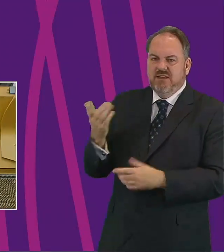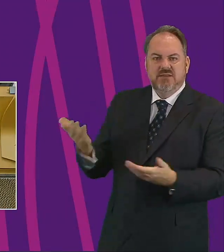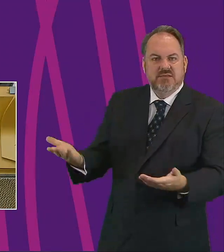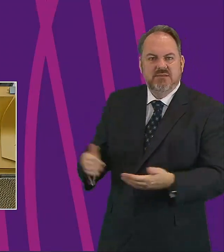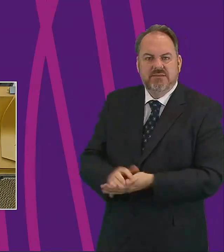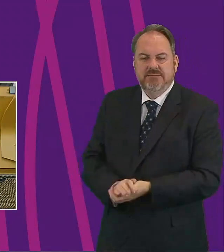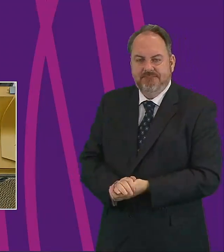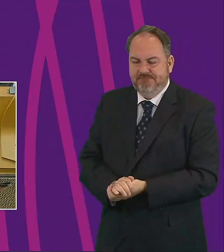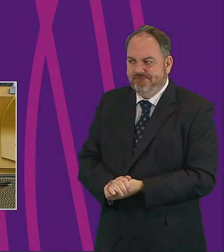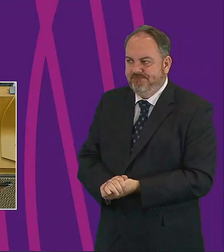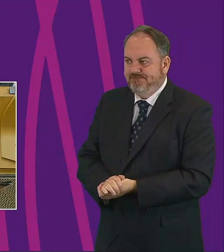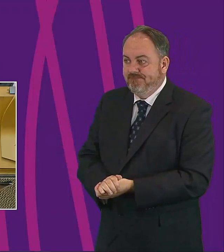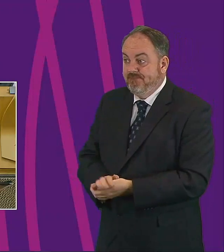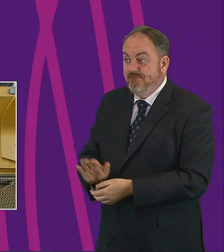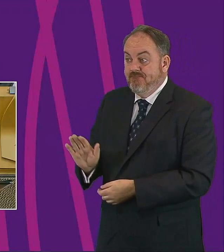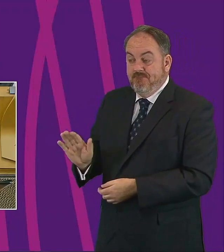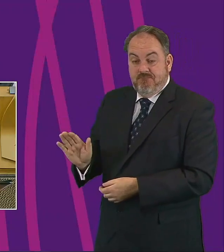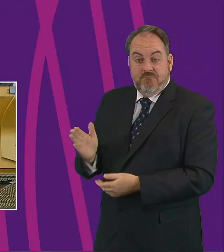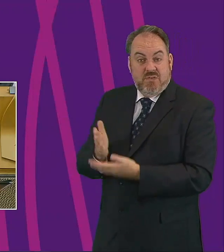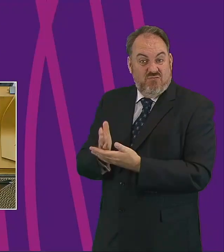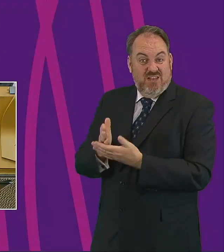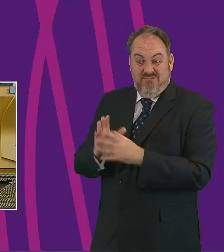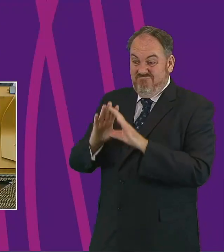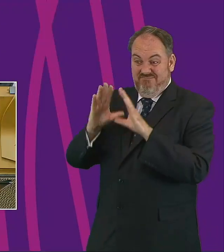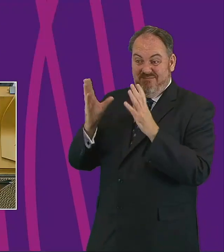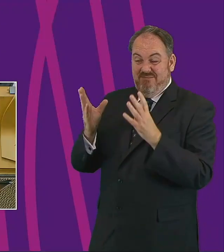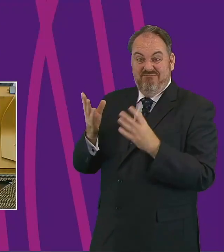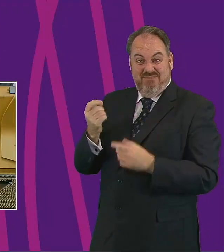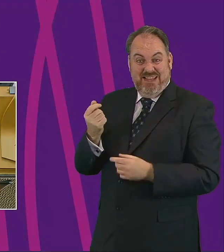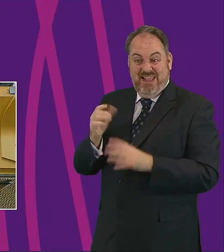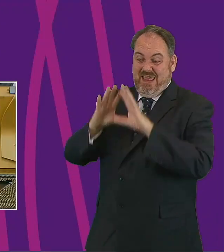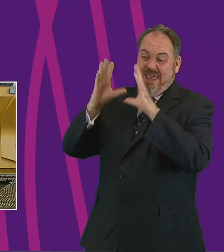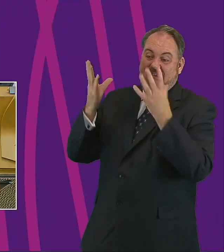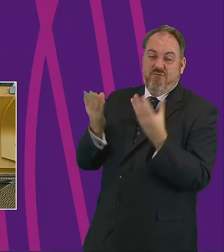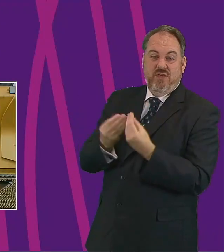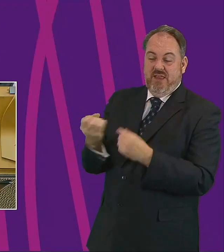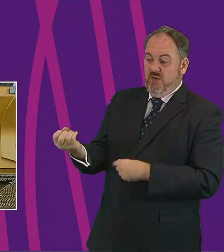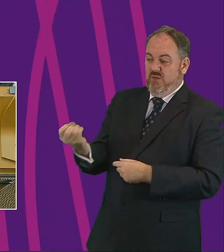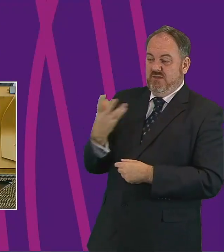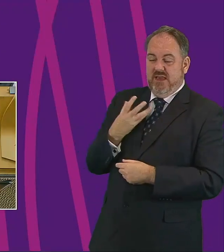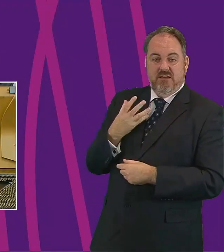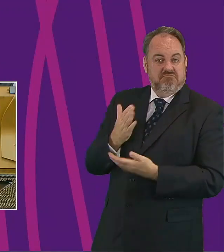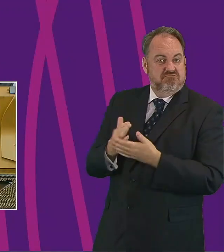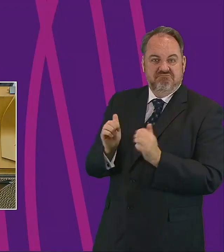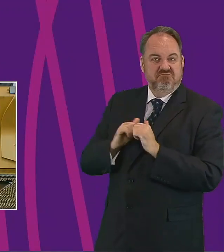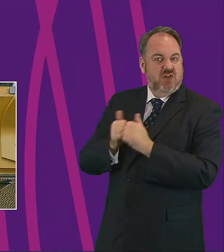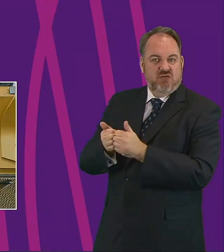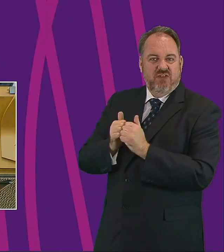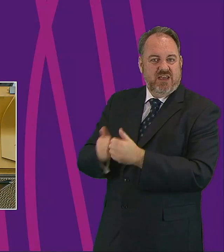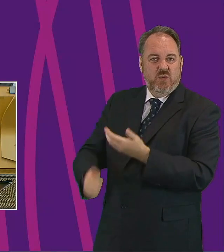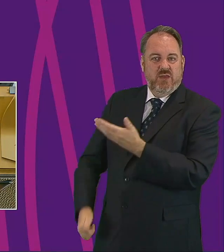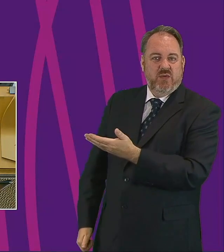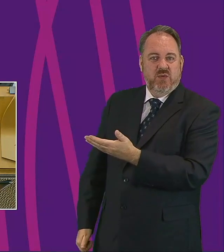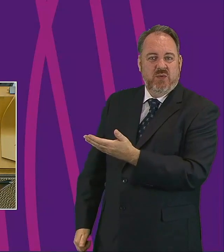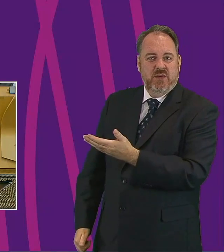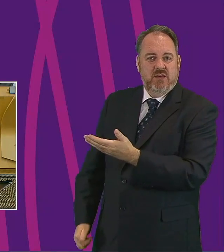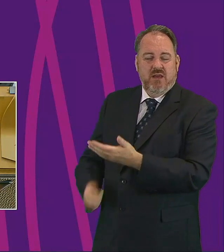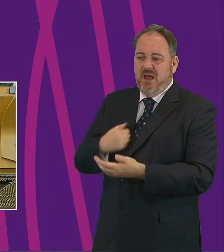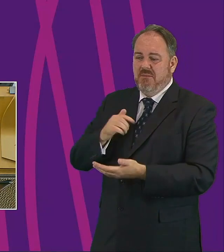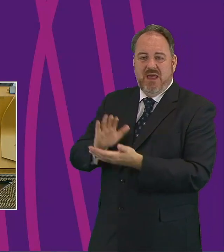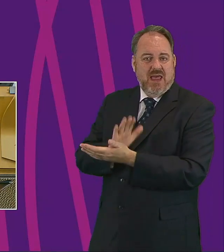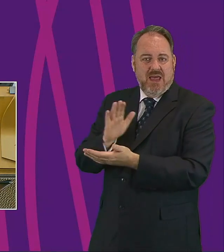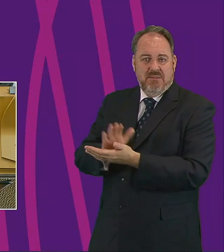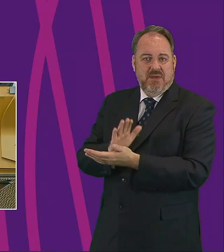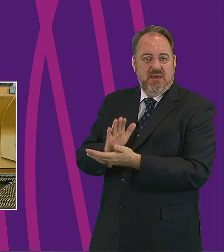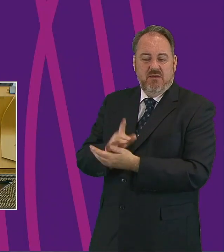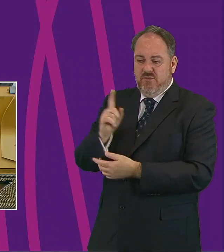I think I support pretty much everything Alison Johnson has said there. I'm very happy for the Scottish Government to raise the issue